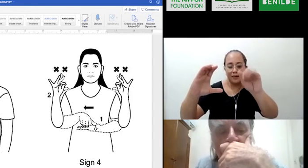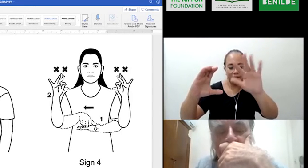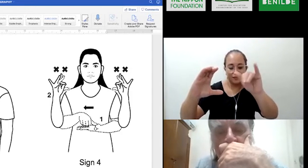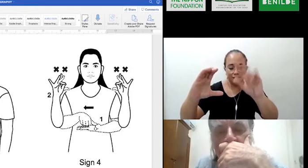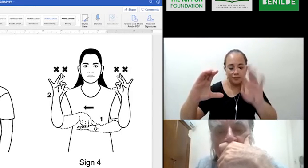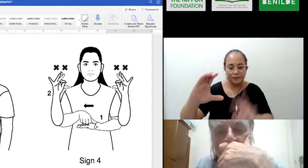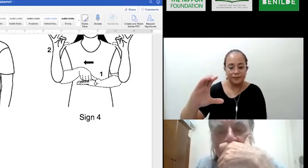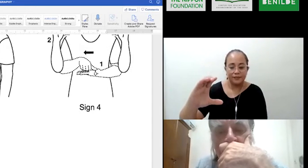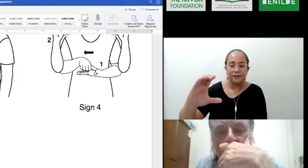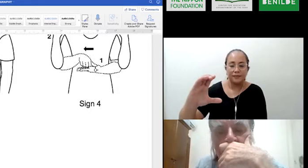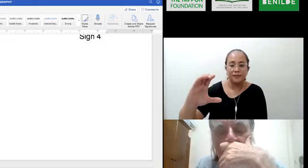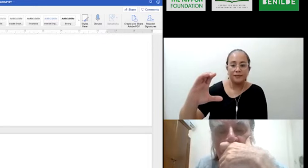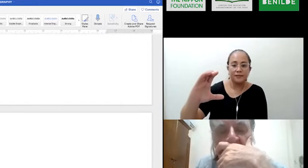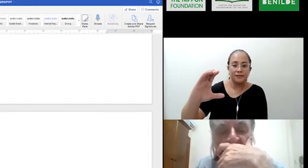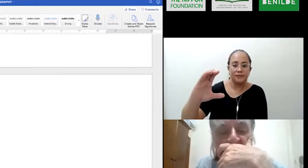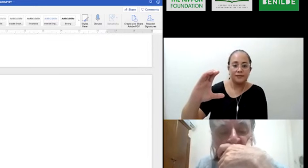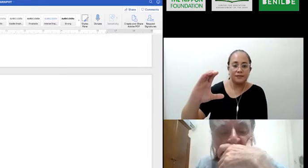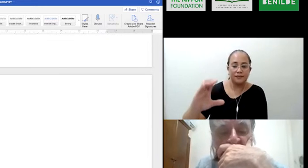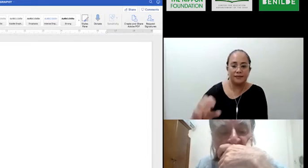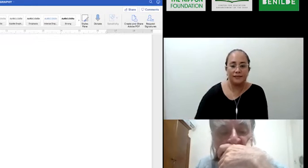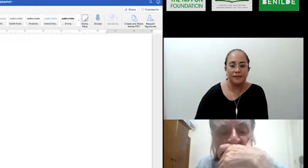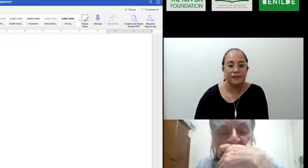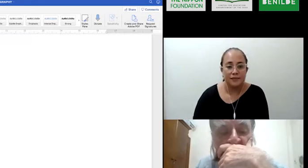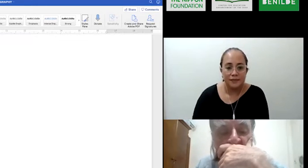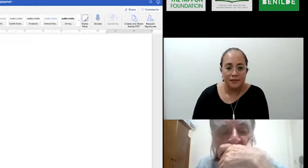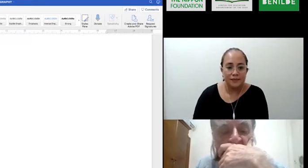You're signing C. Yes.